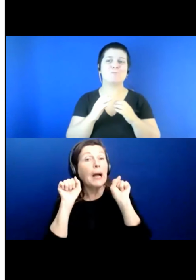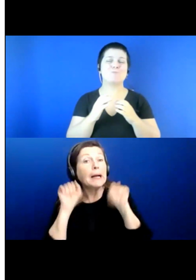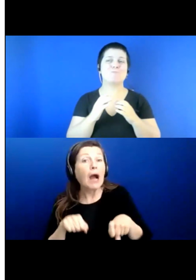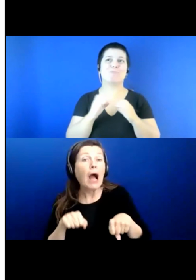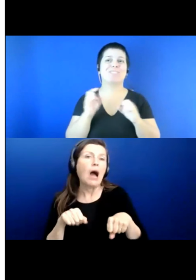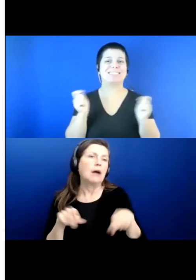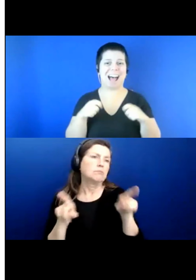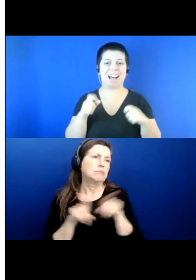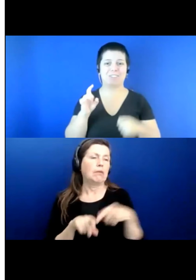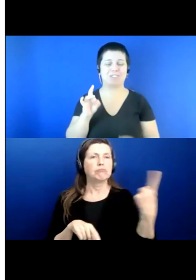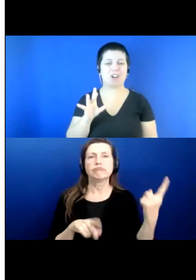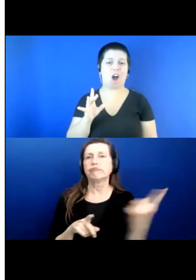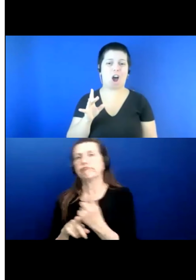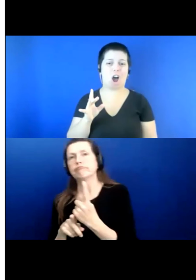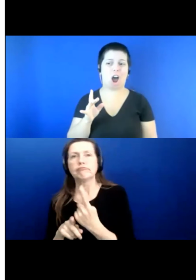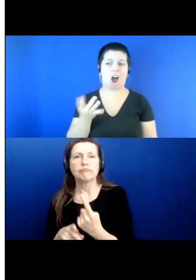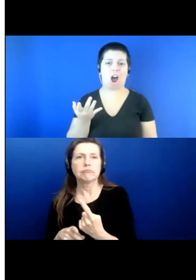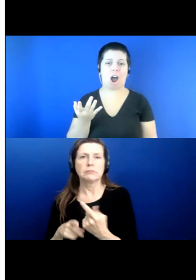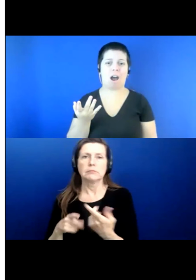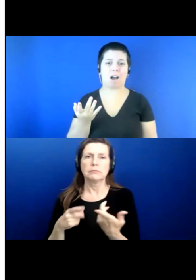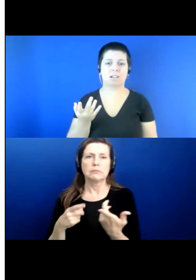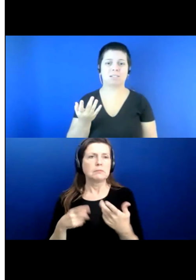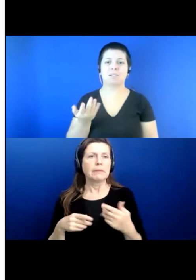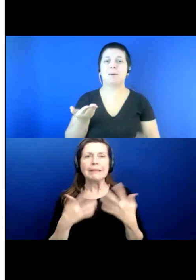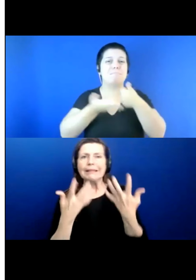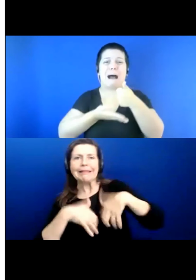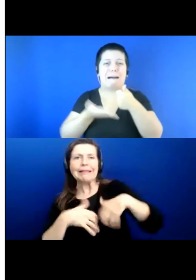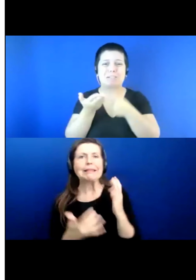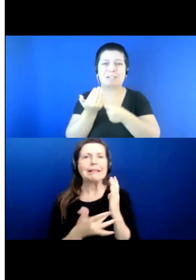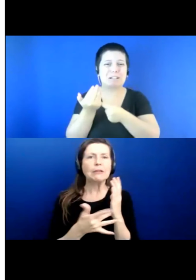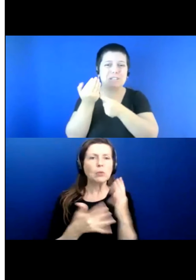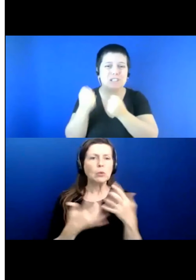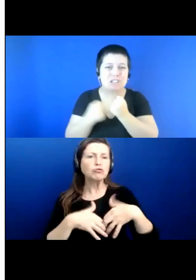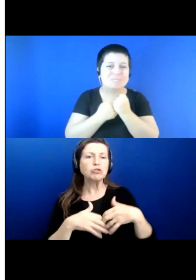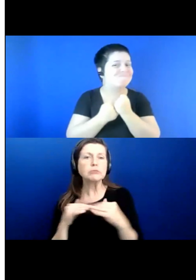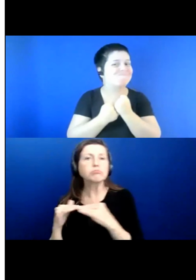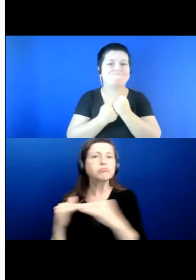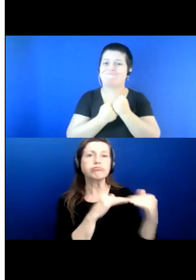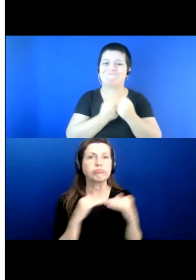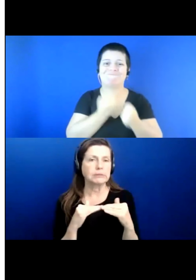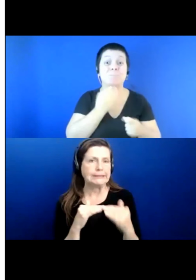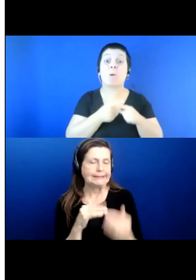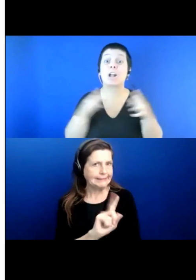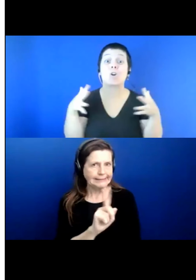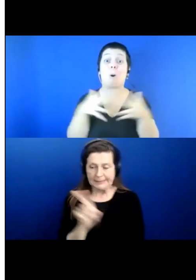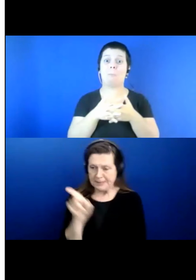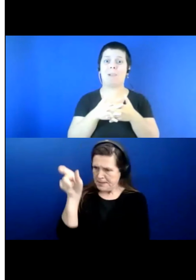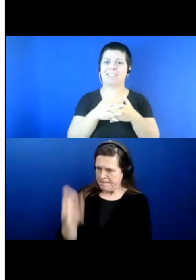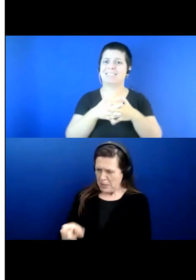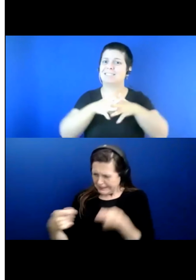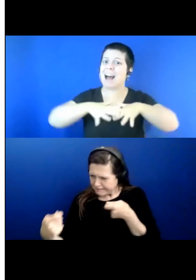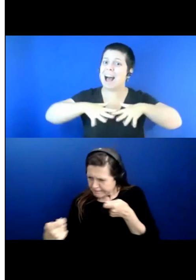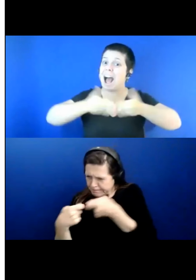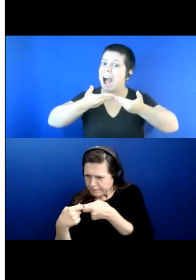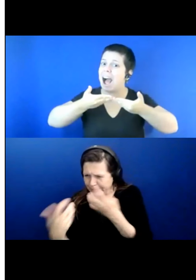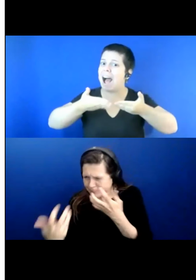an assistance or basic technology, because they are complex and comprehensive.